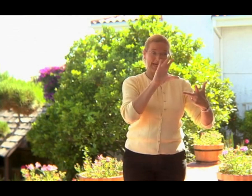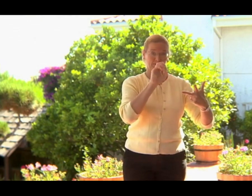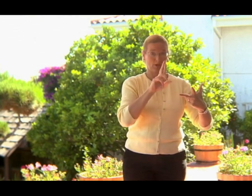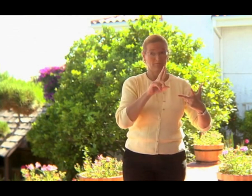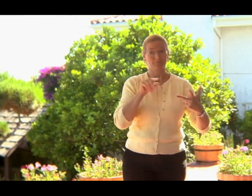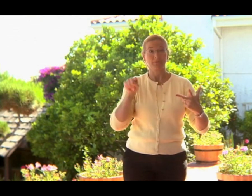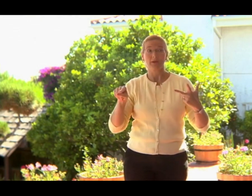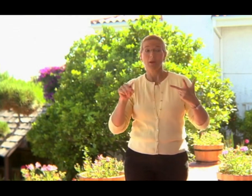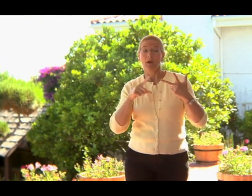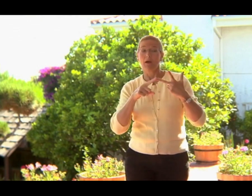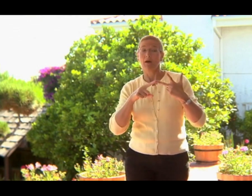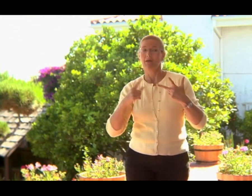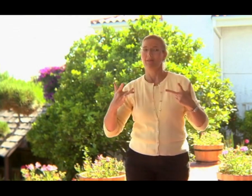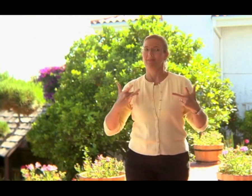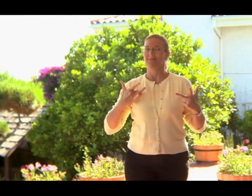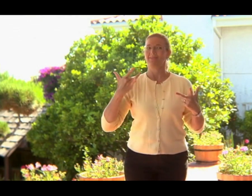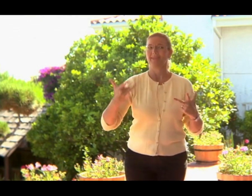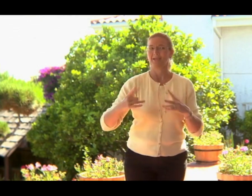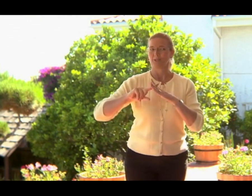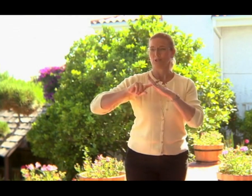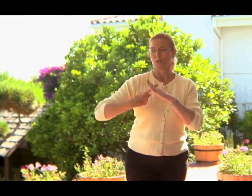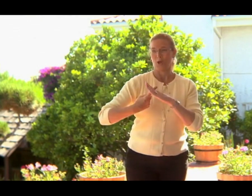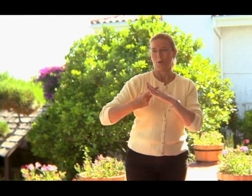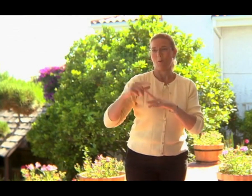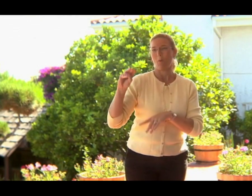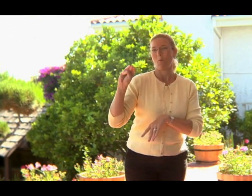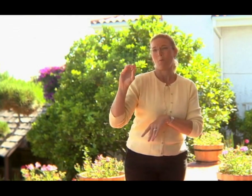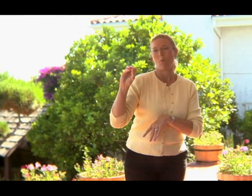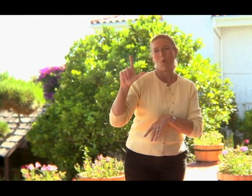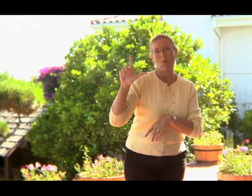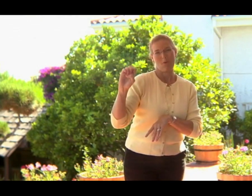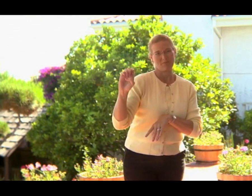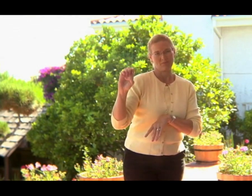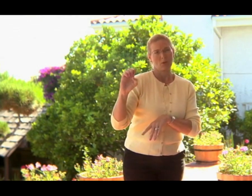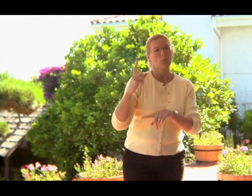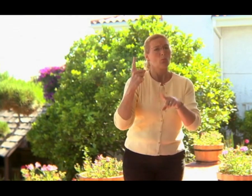A melanoma usually starts from a regular mole that is a normal part of your skin.